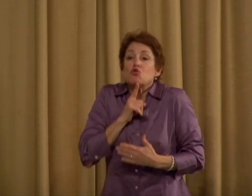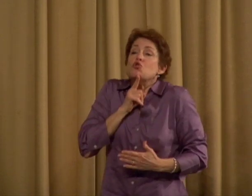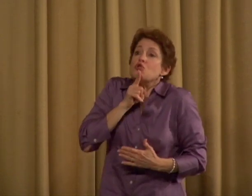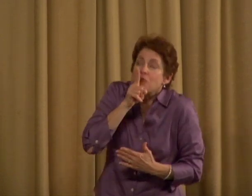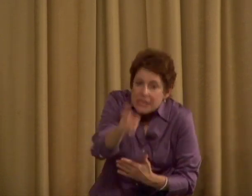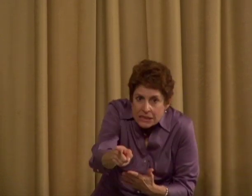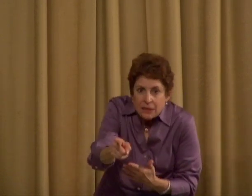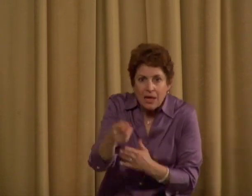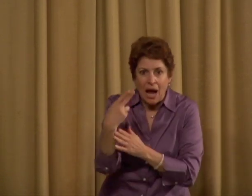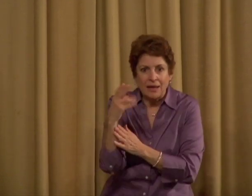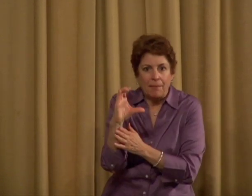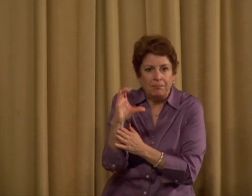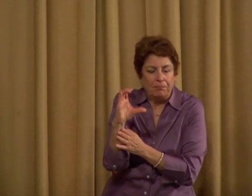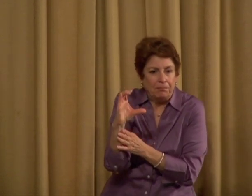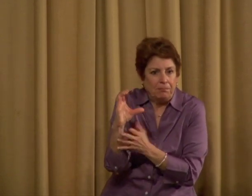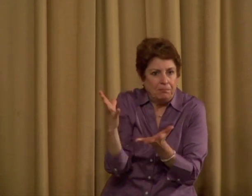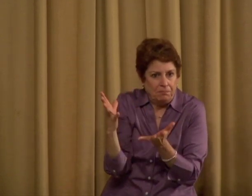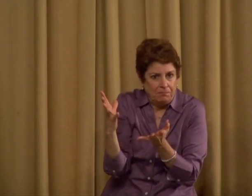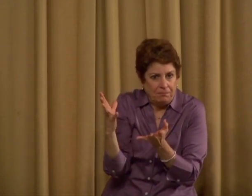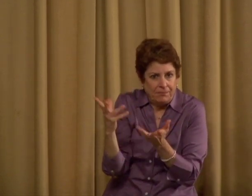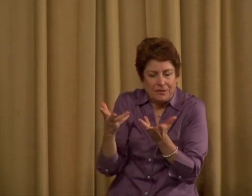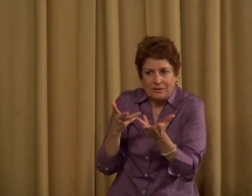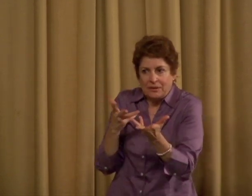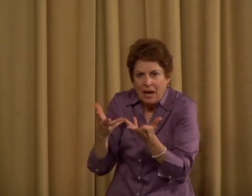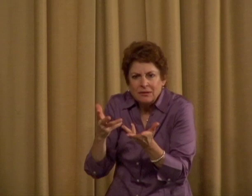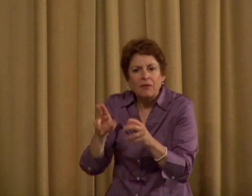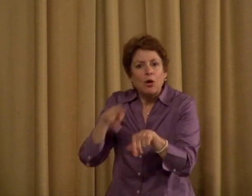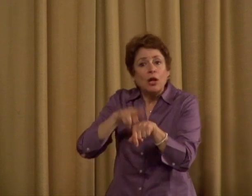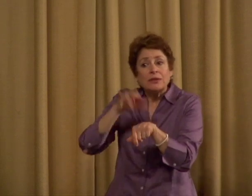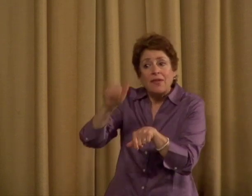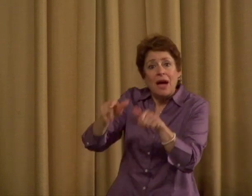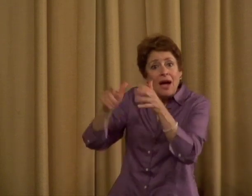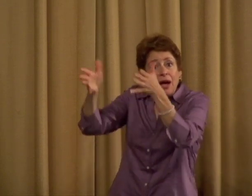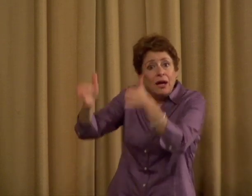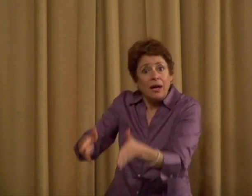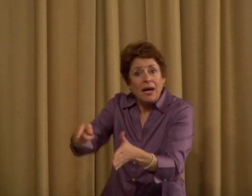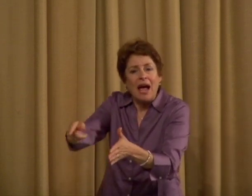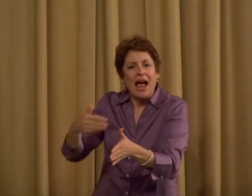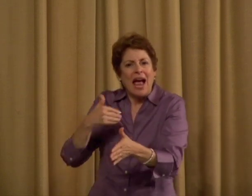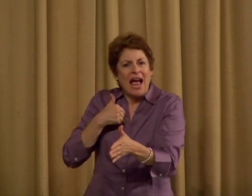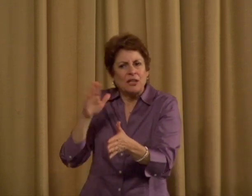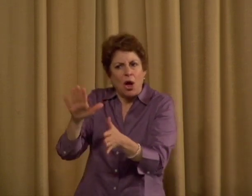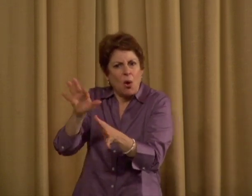When you deal with actors, you really, in that role, you have to really be handicapped.